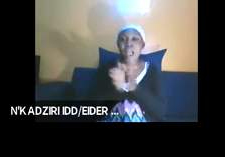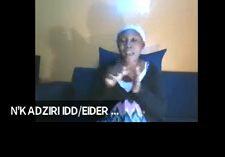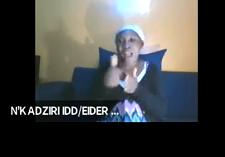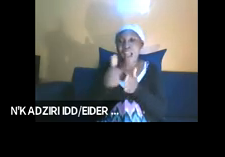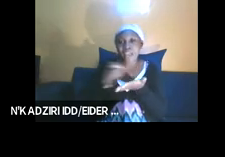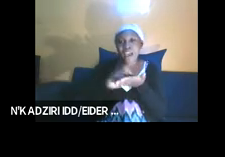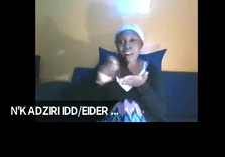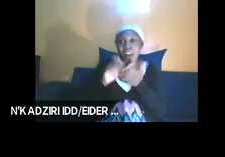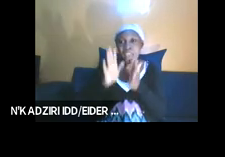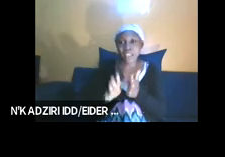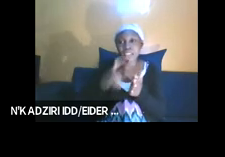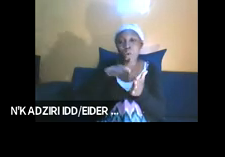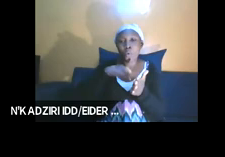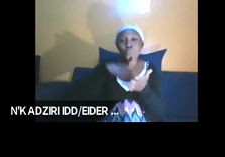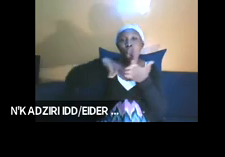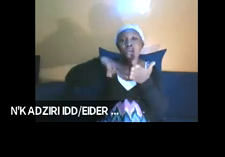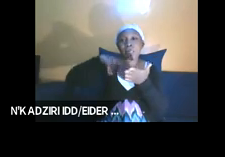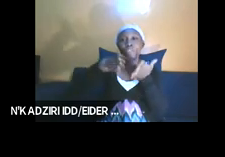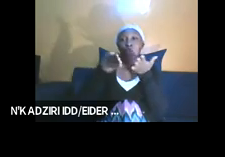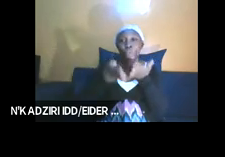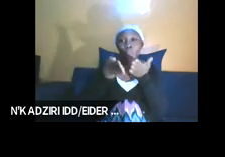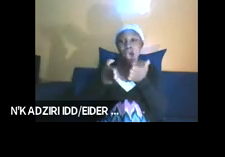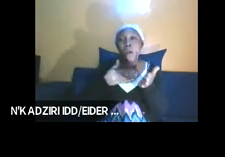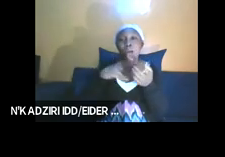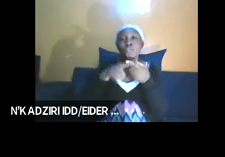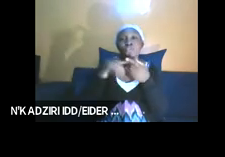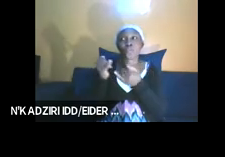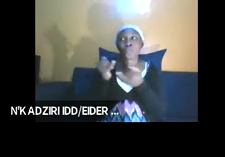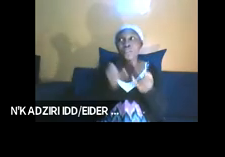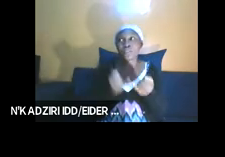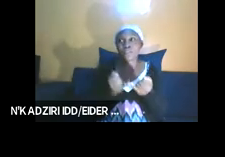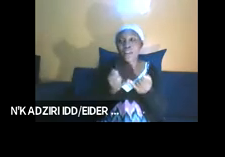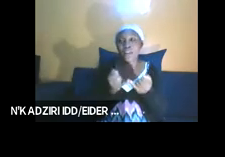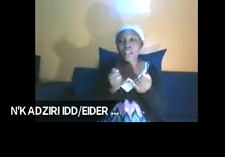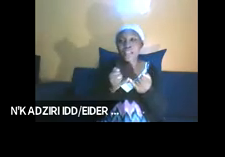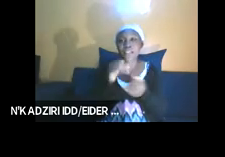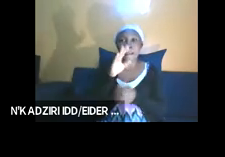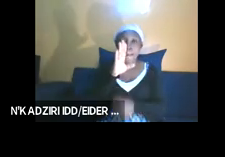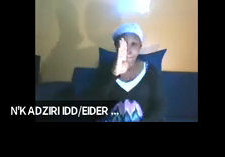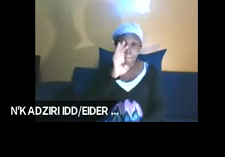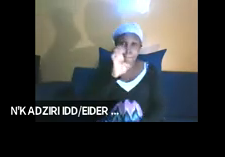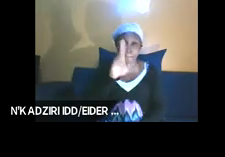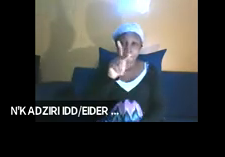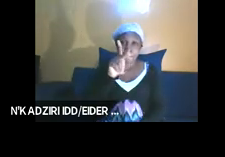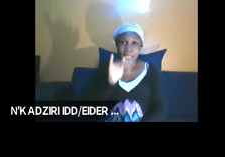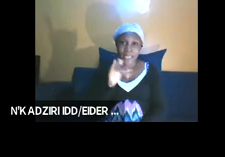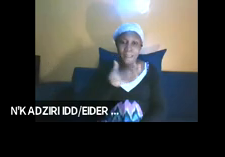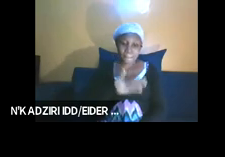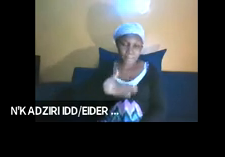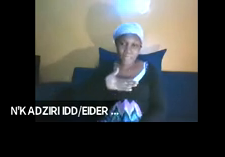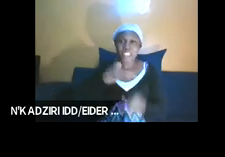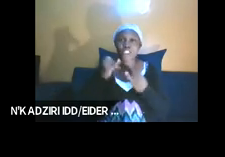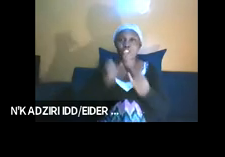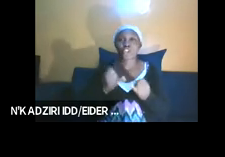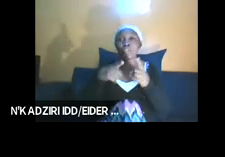reading today. I would like to invite Becky. Becky, please introduce yourself. We are happy that you could make it, and